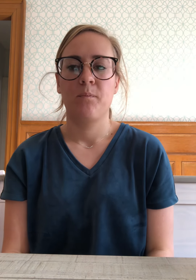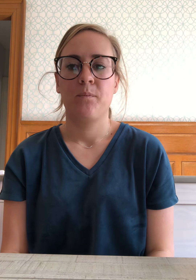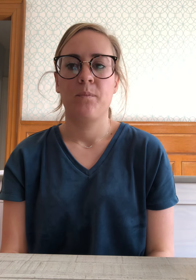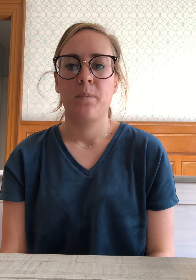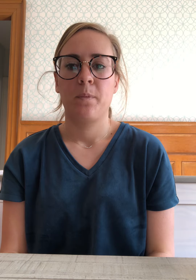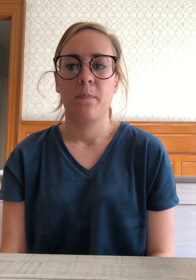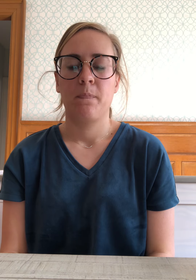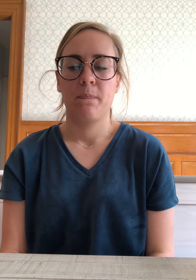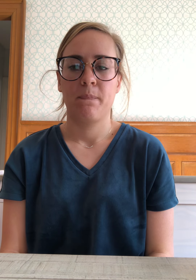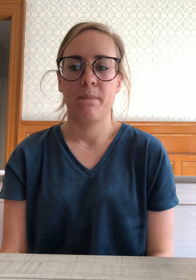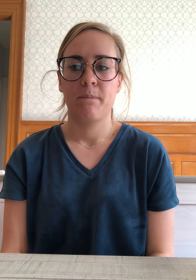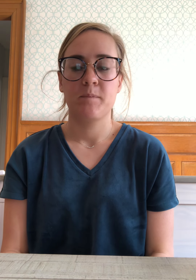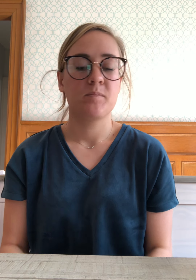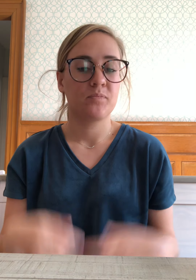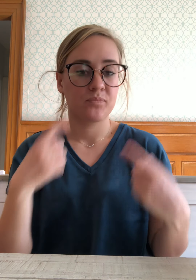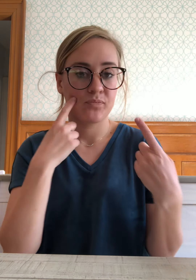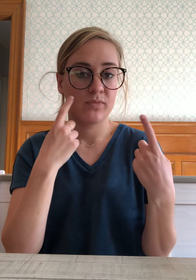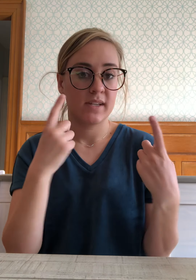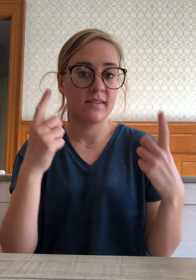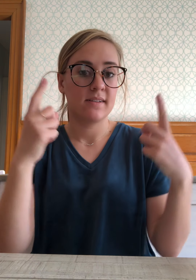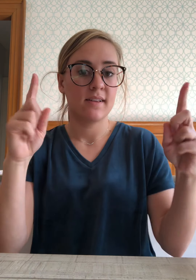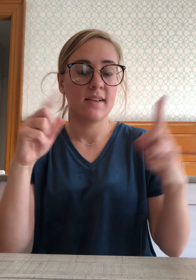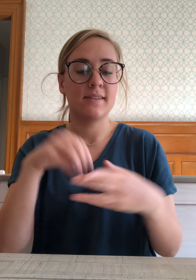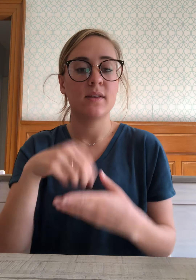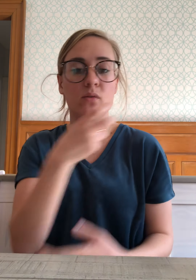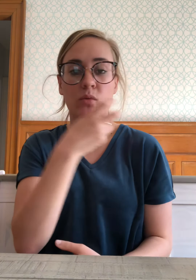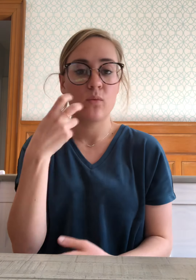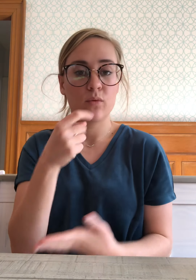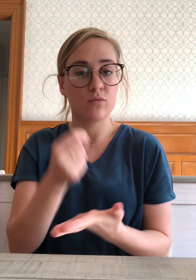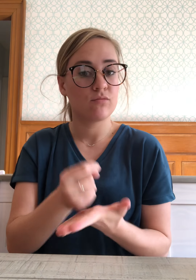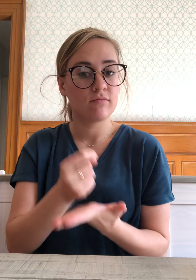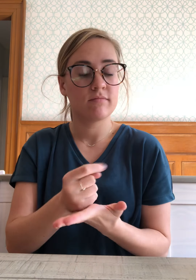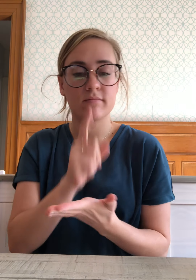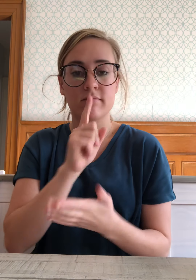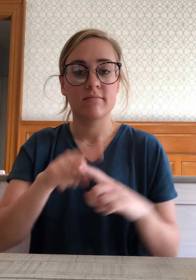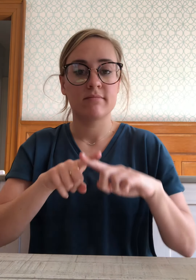Success in orthodontic treatment depends on proper space management